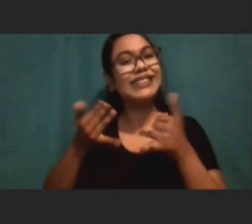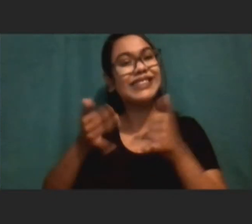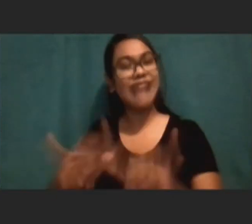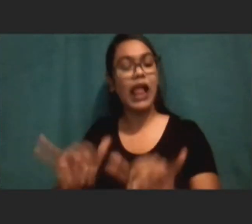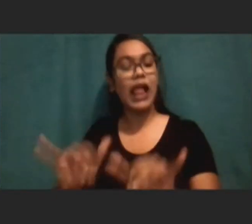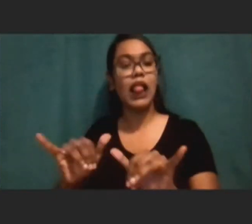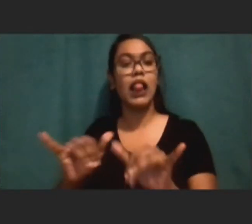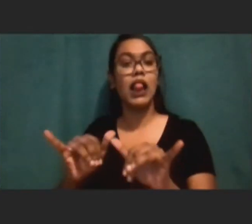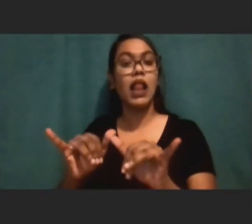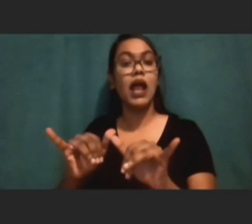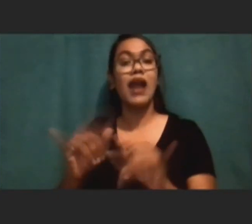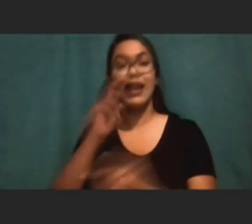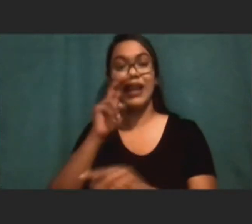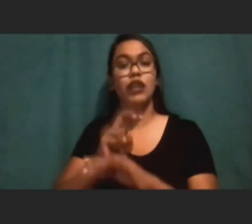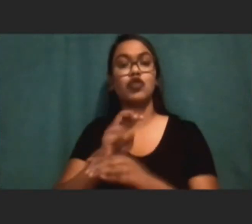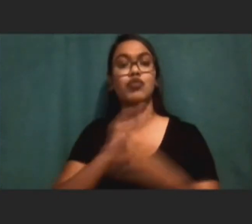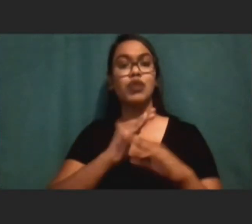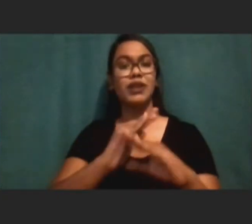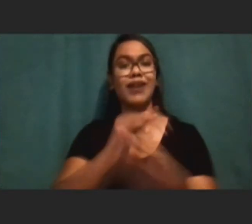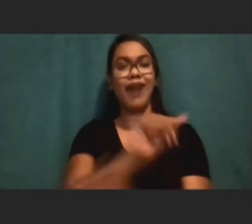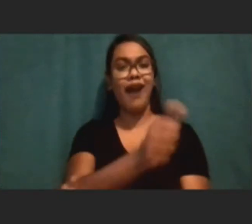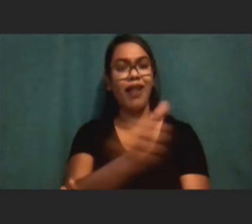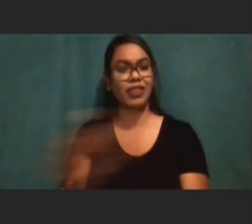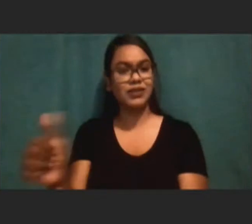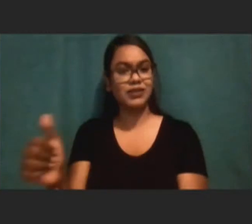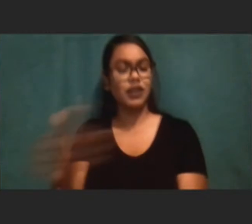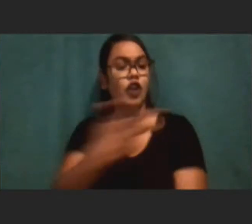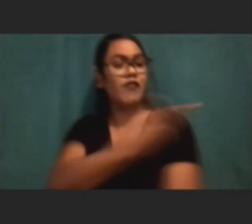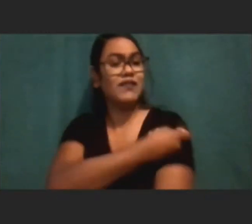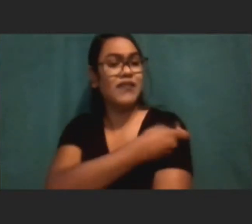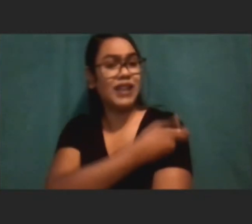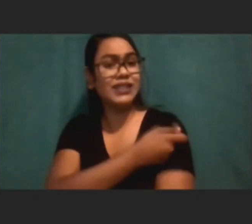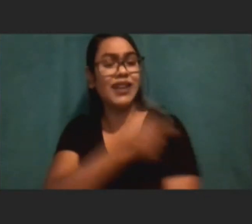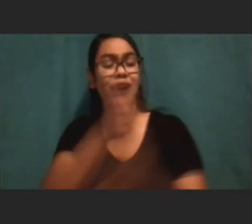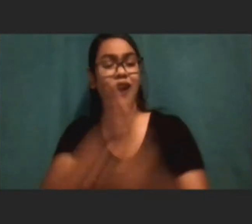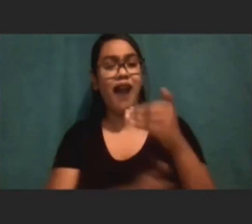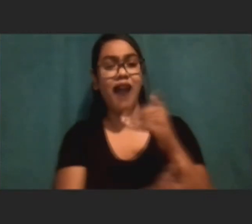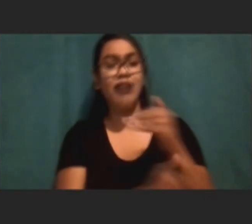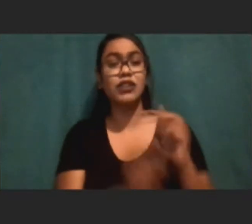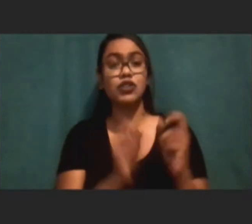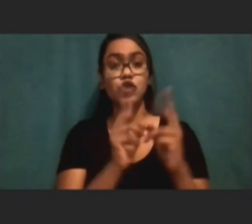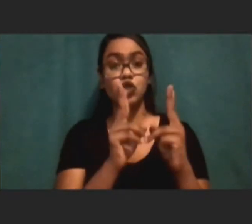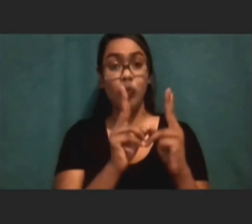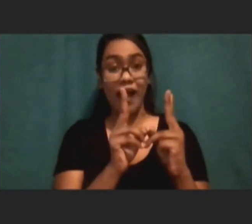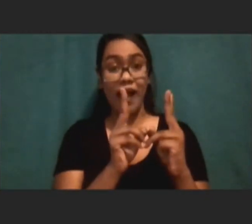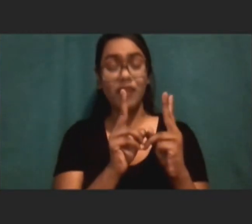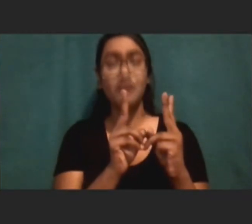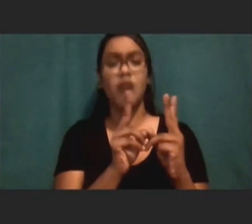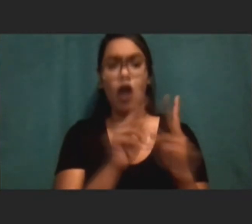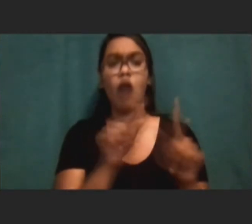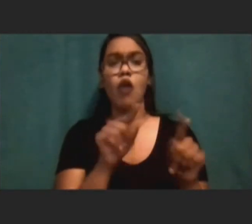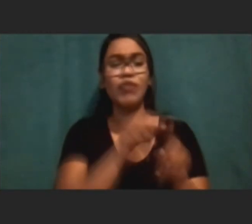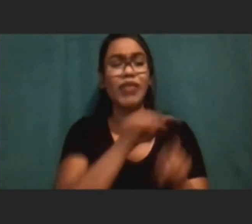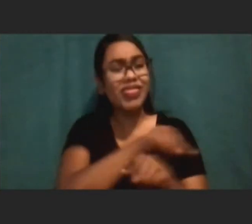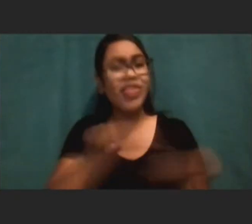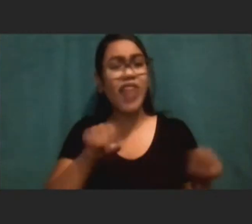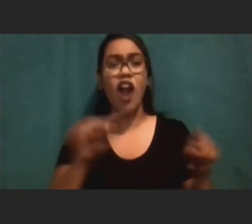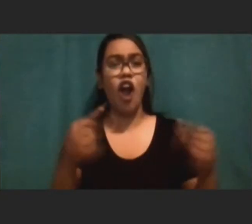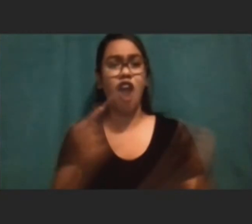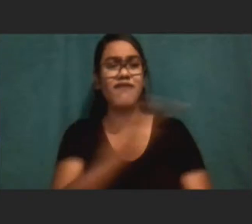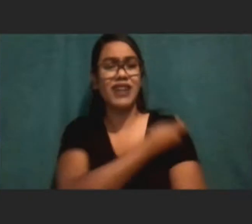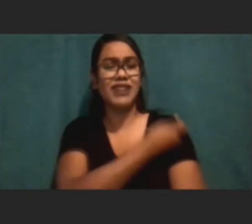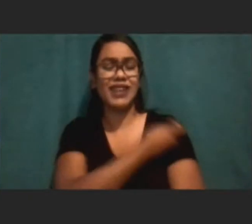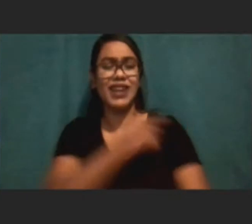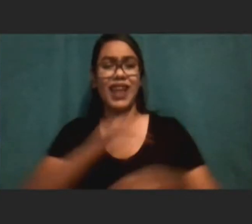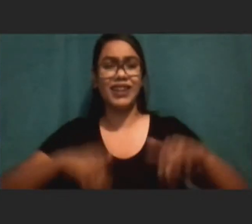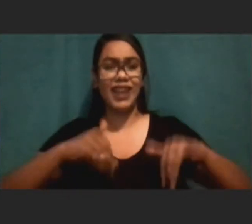12 can't vaccinate because they're not eligible, and we saw in the third wave as well, a shift towards more admissions in children.